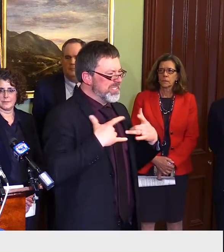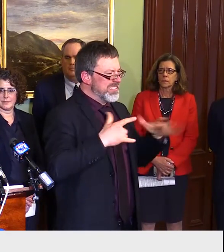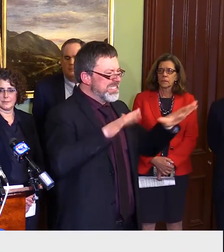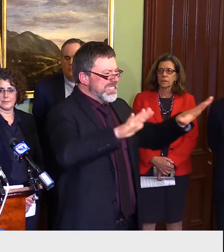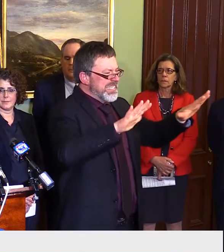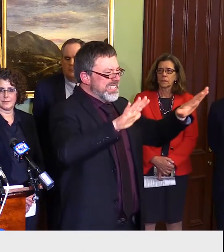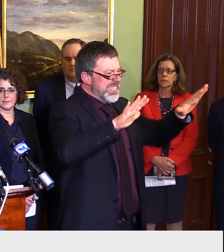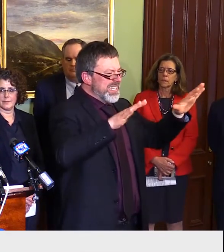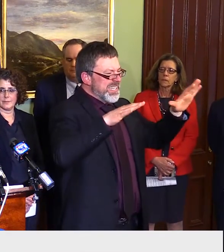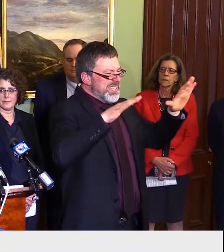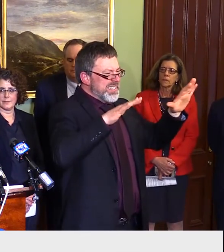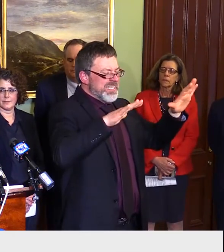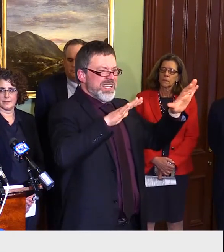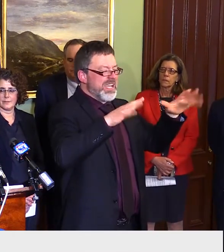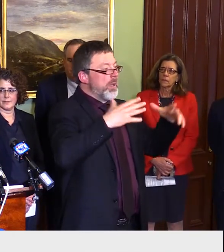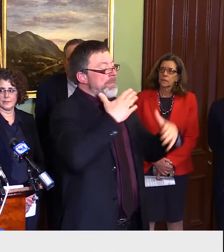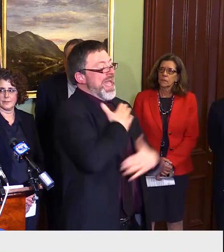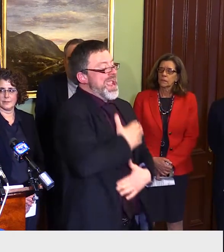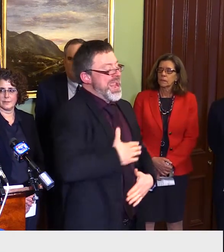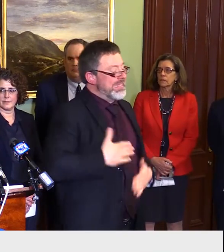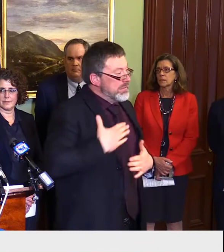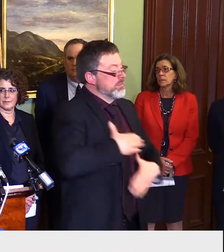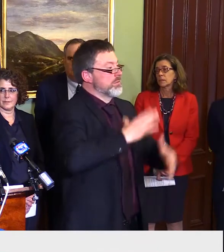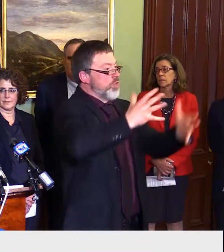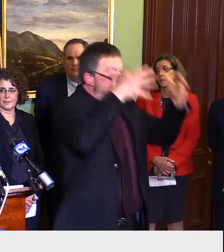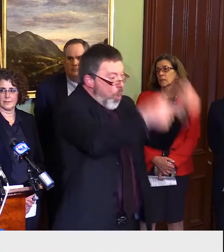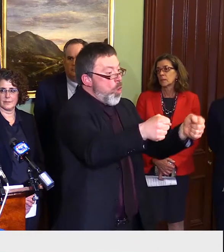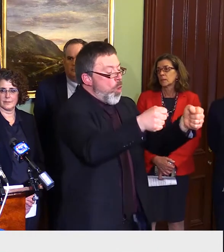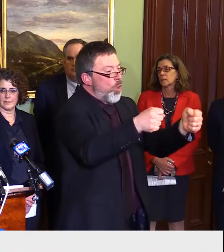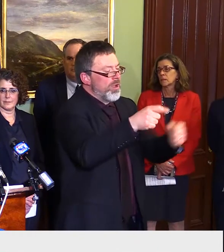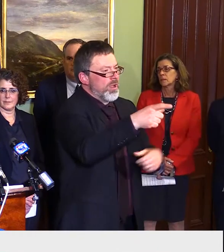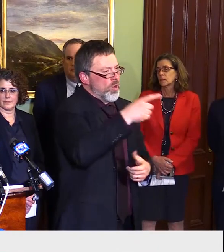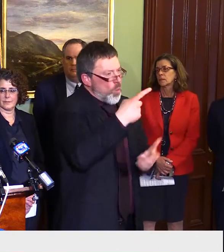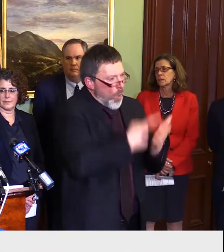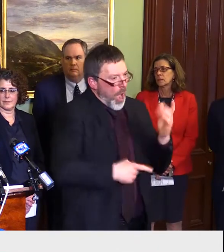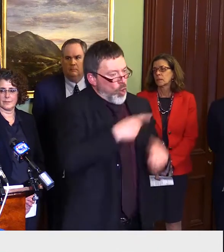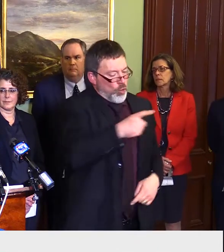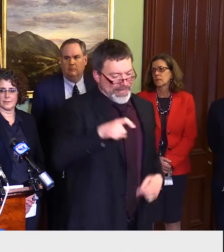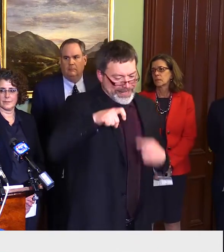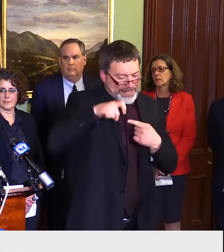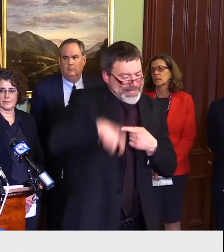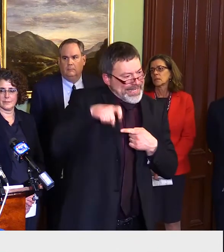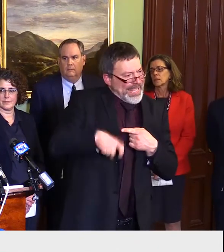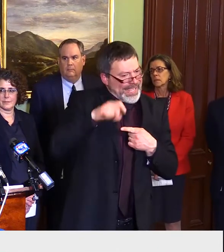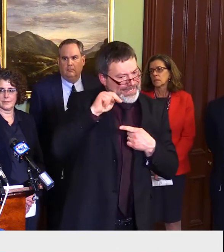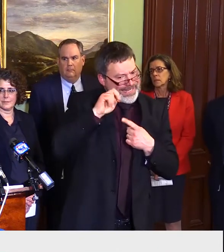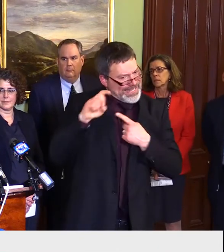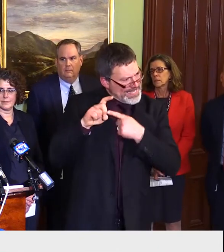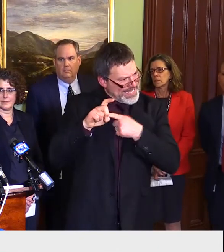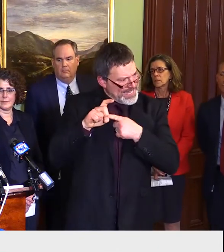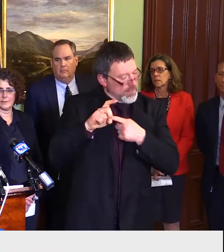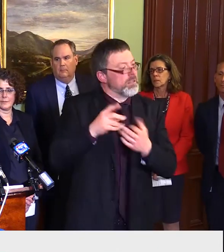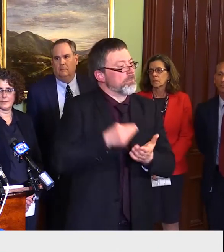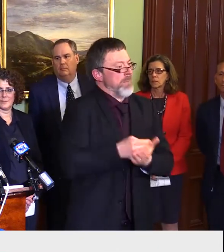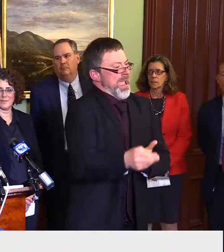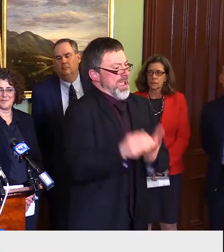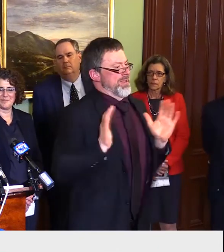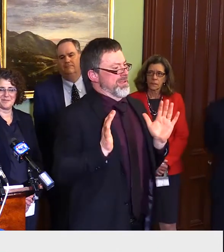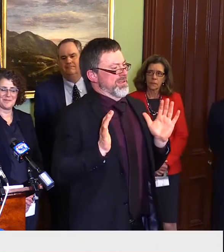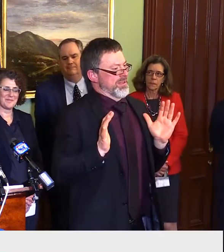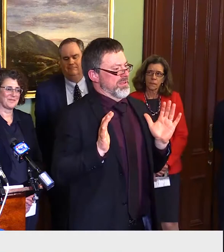you look out, we hear a lot of people wanting to stockpile, and there's certain products, I don't understand why they're stockpiling, but they